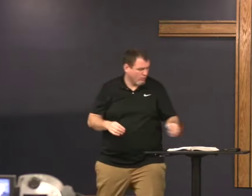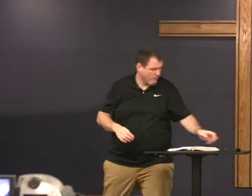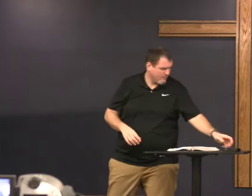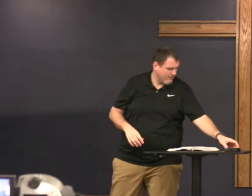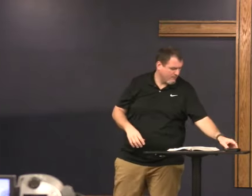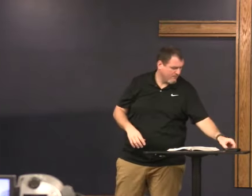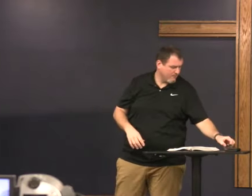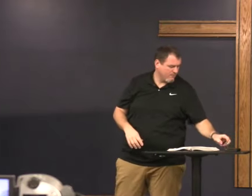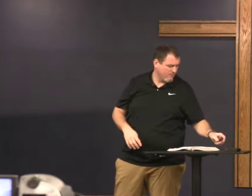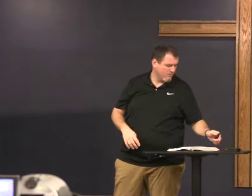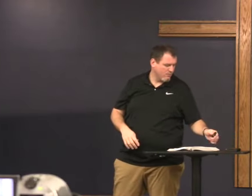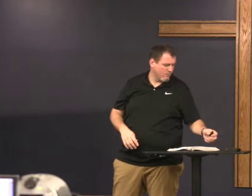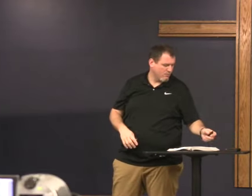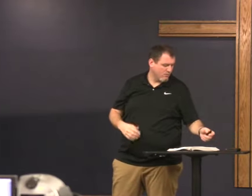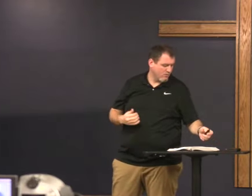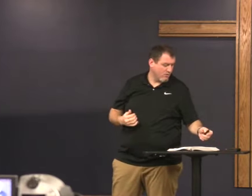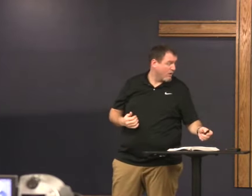we don't know how long after the story.